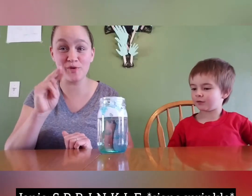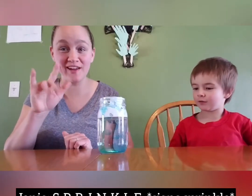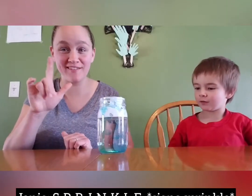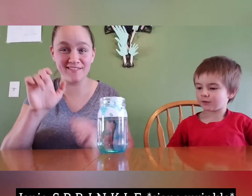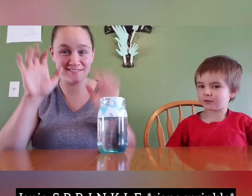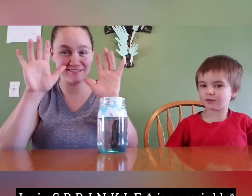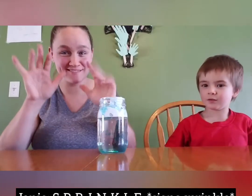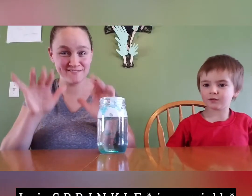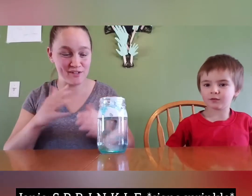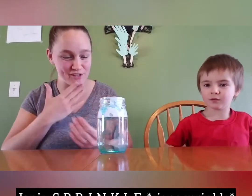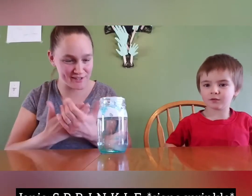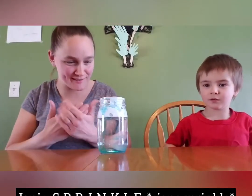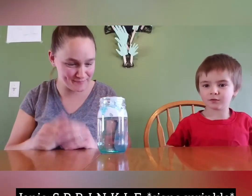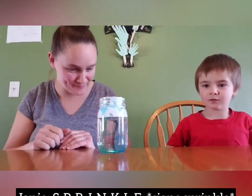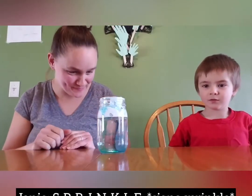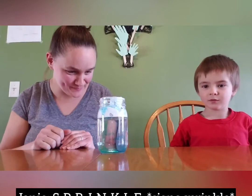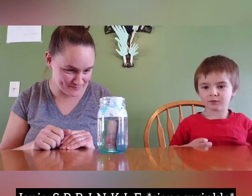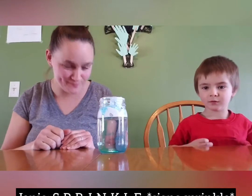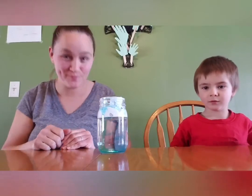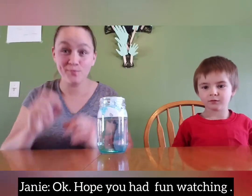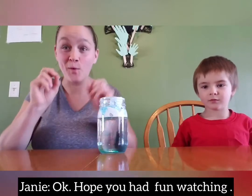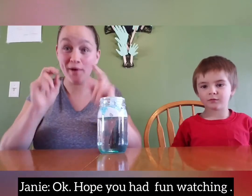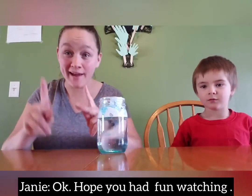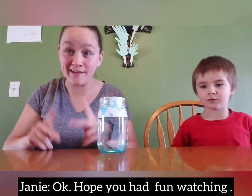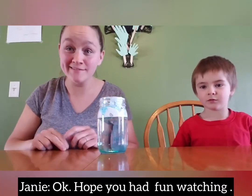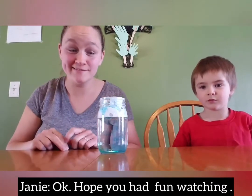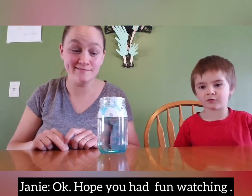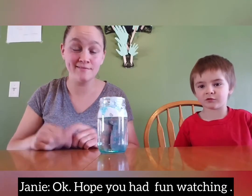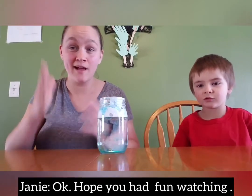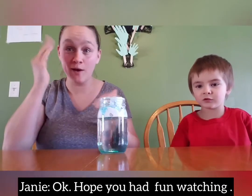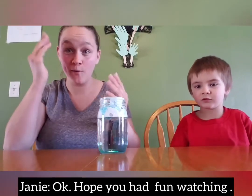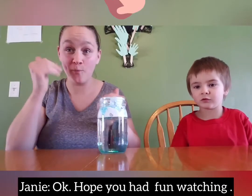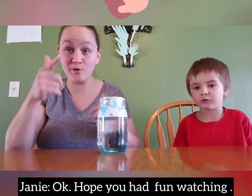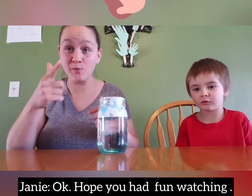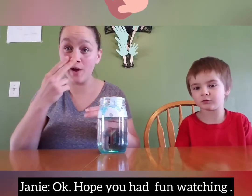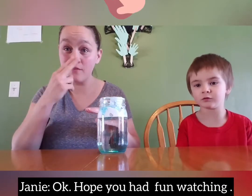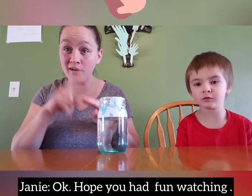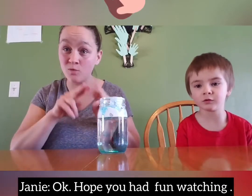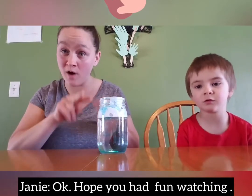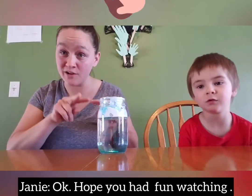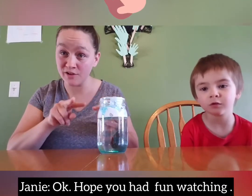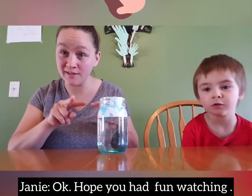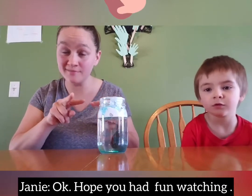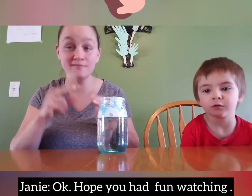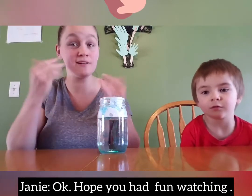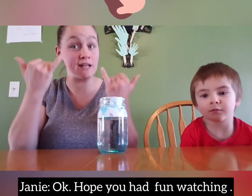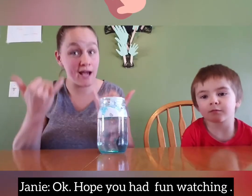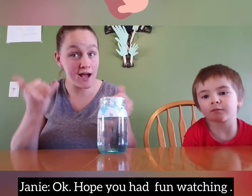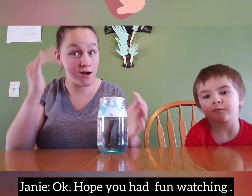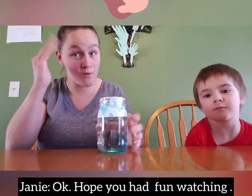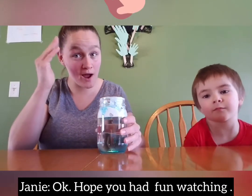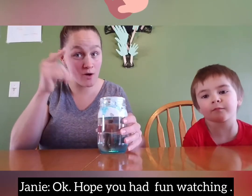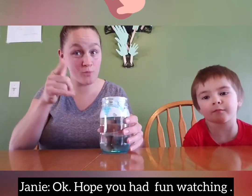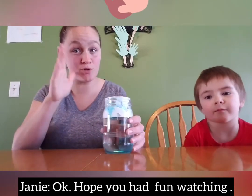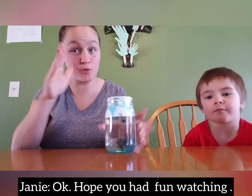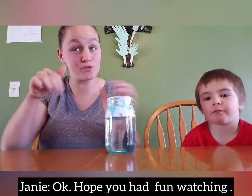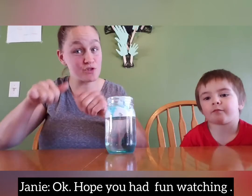Sprinkle. Very good. Okay. Hope you had fun watching. Now, I hope you will try.